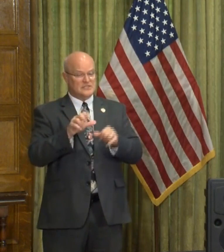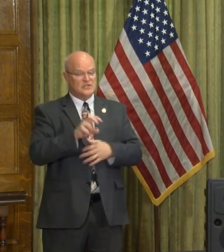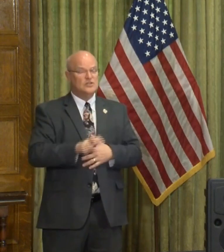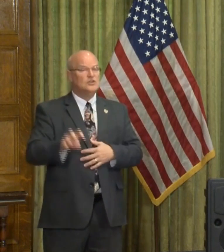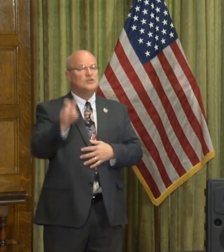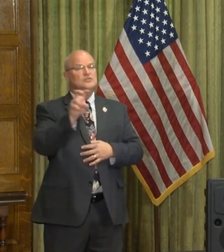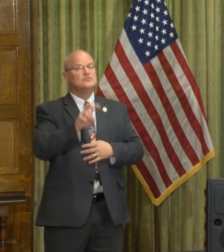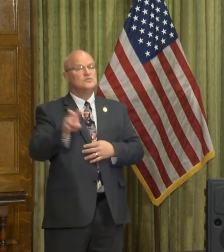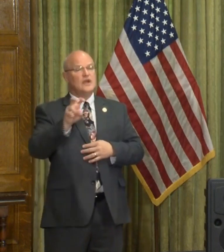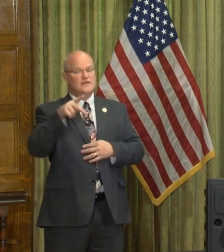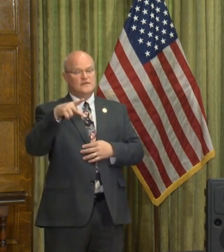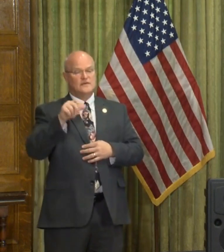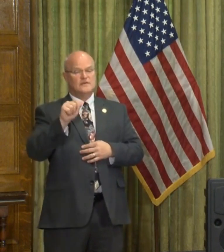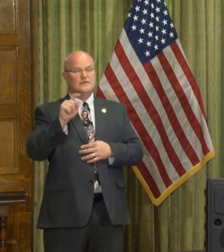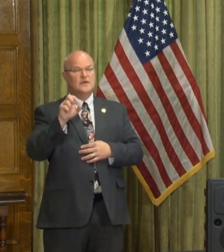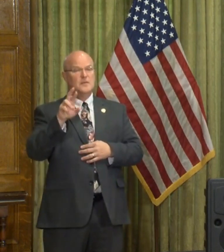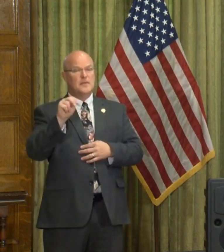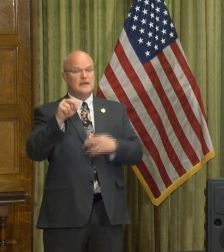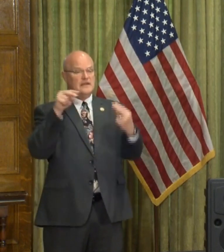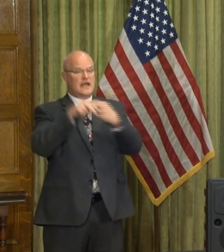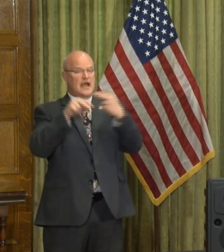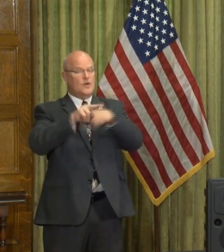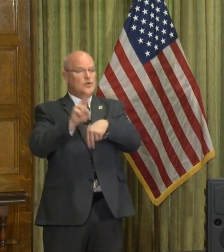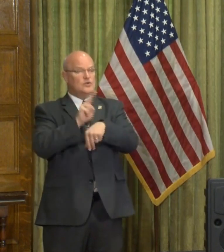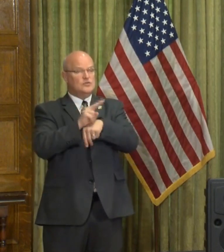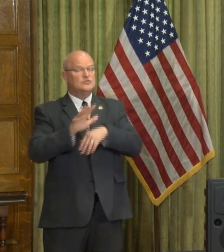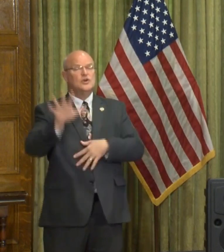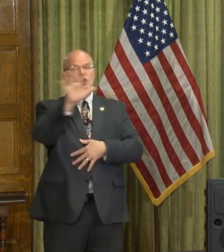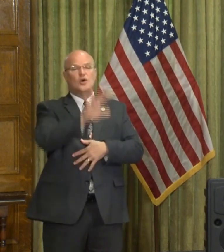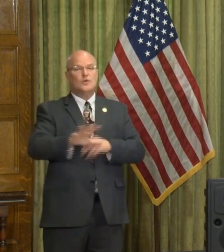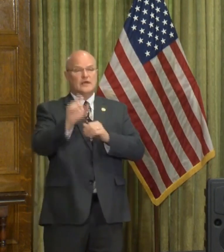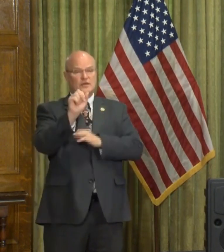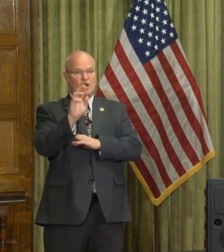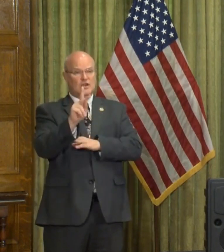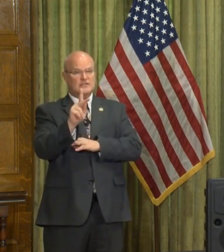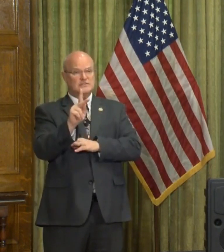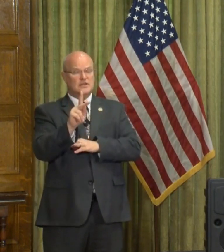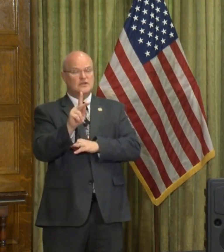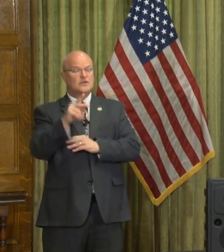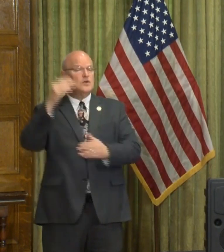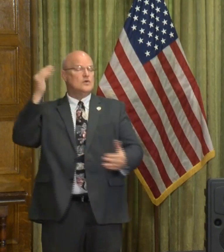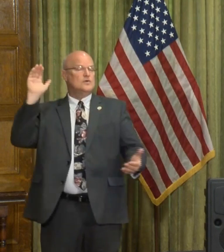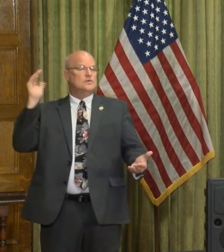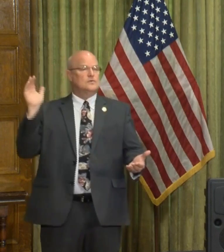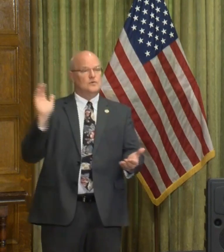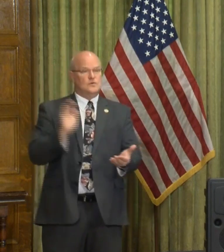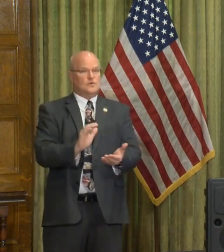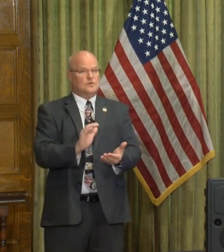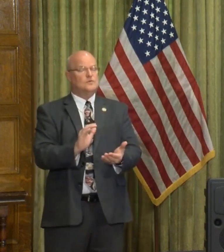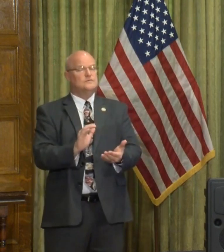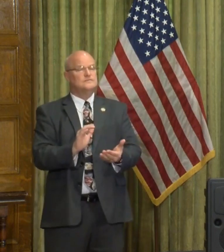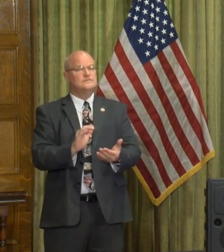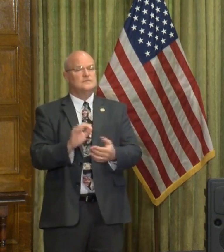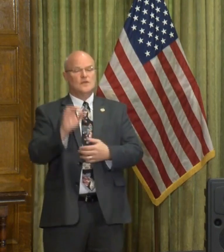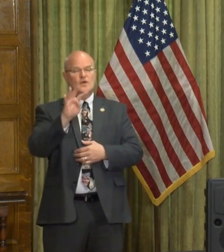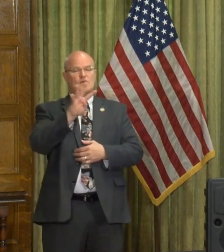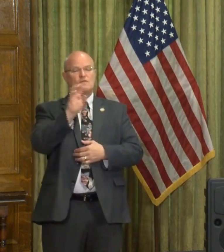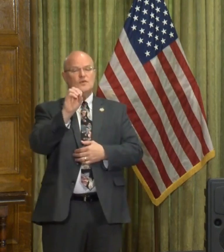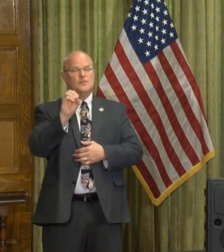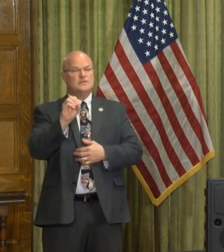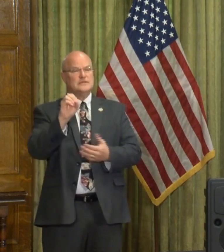measurements in travel patterns and highway usage across Arkansas, it has been reduced. There's